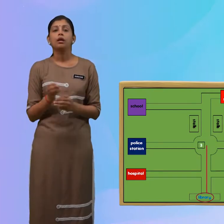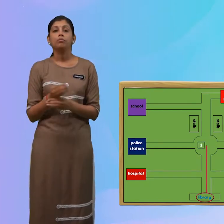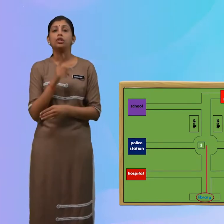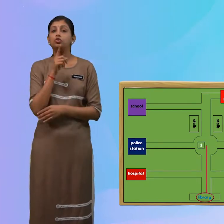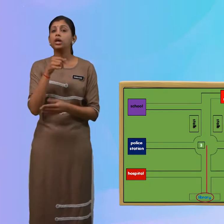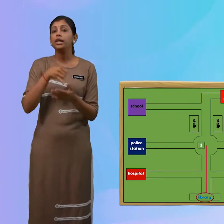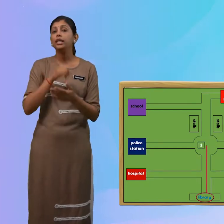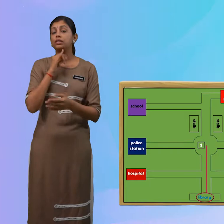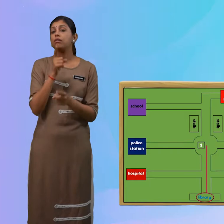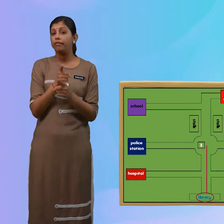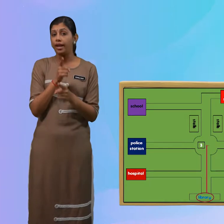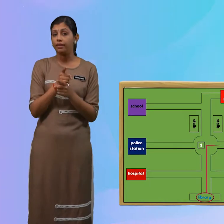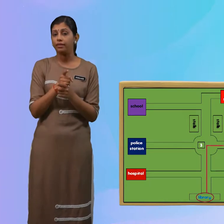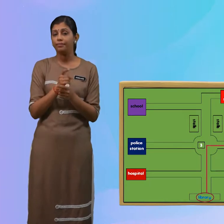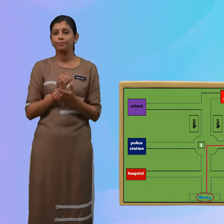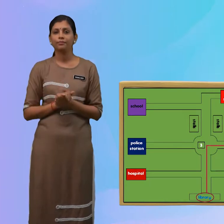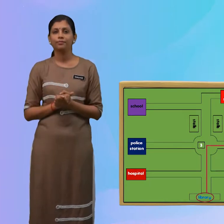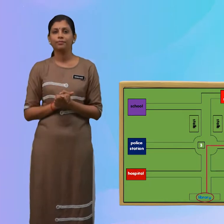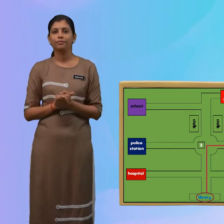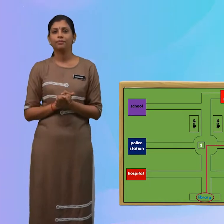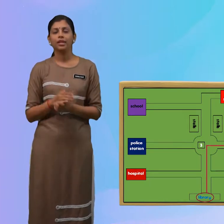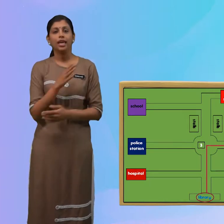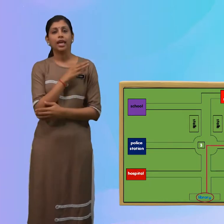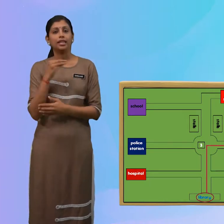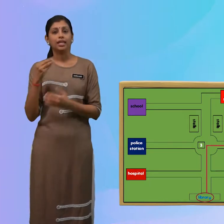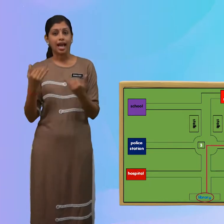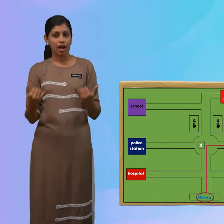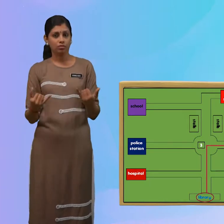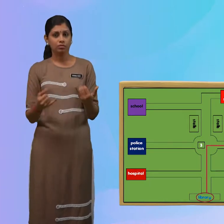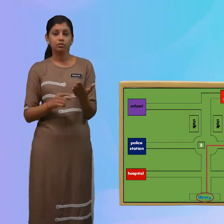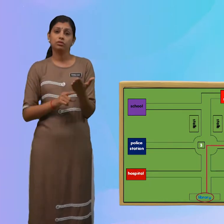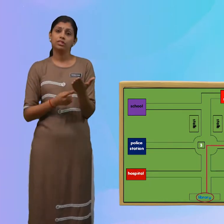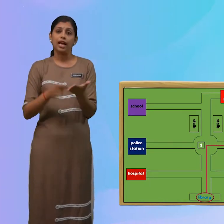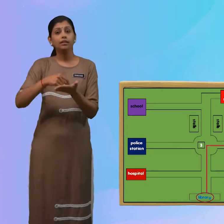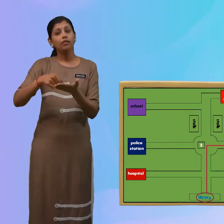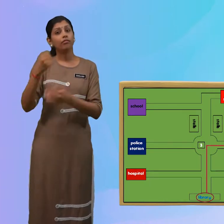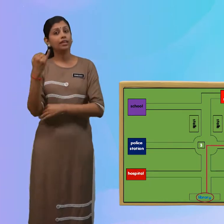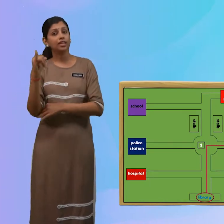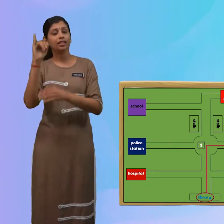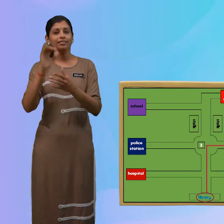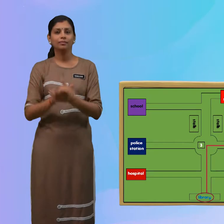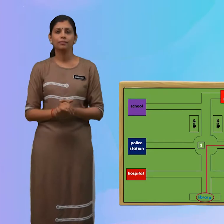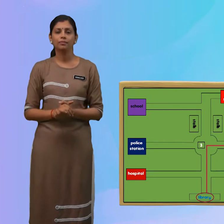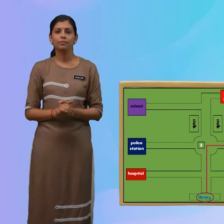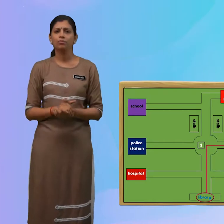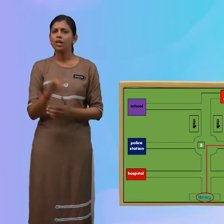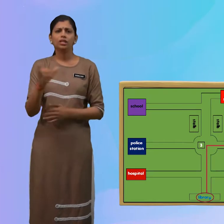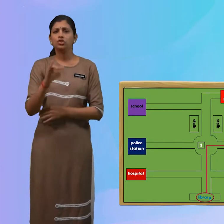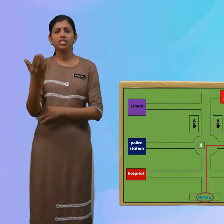Make sure it is correct. And now, start writing. Just